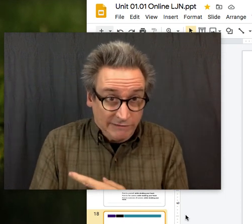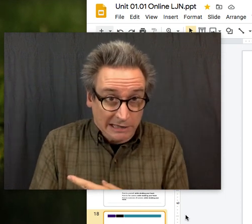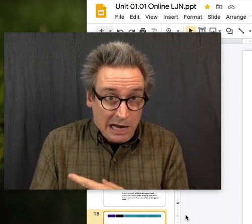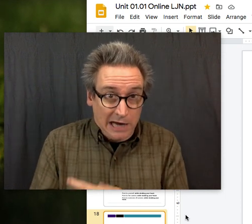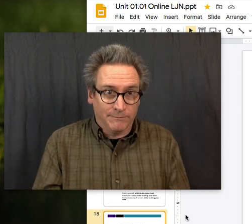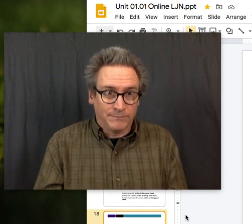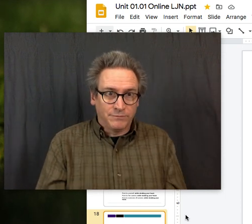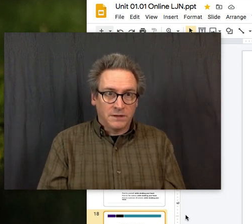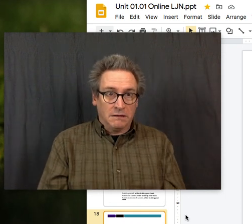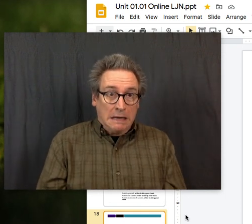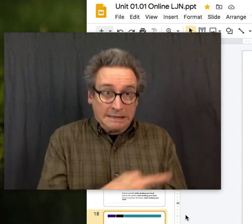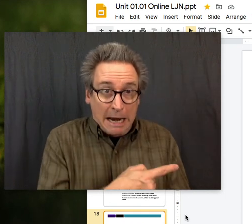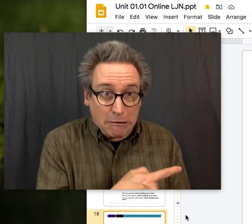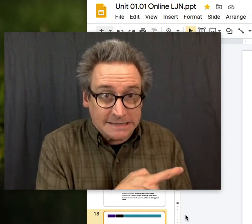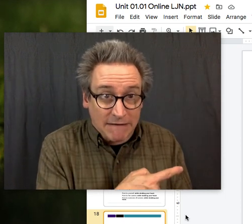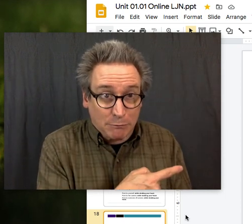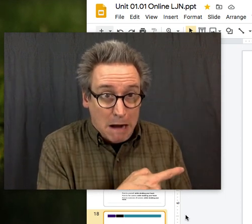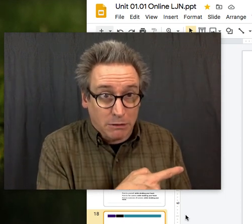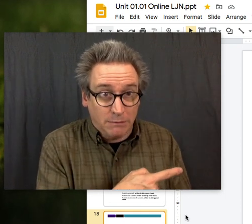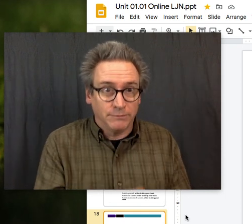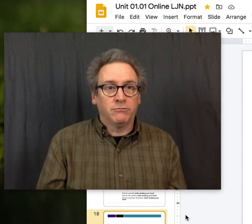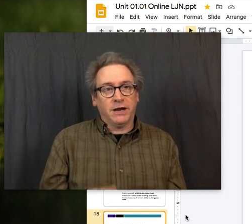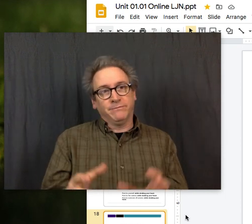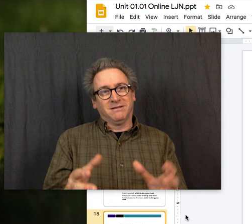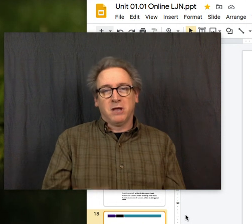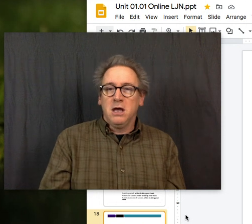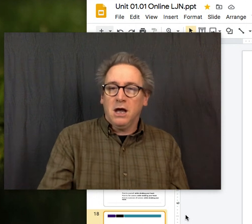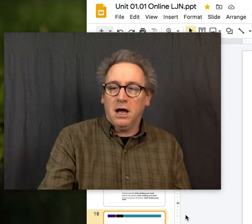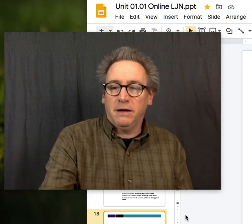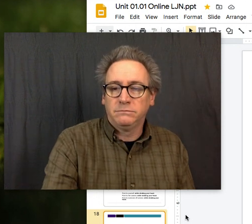Believe that guy. Karen's having a problem, right?